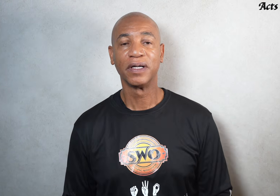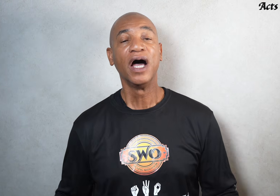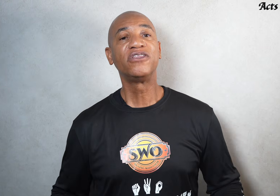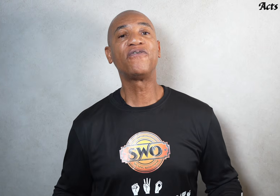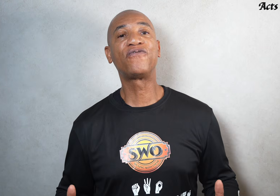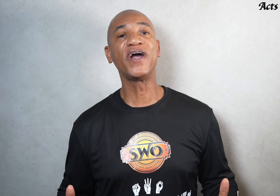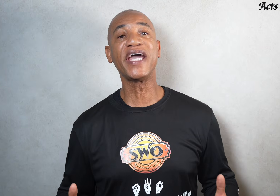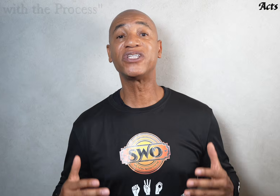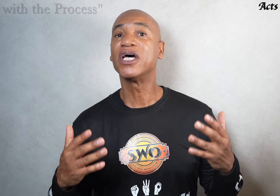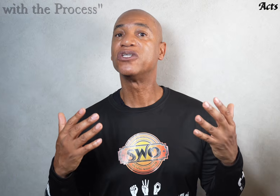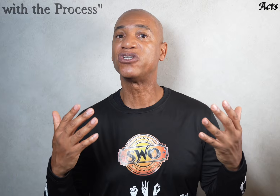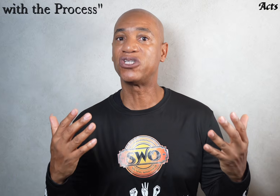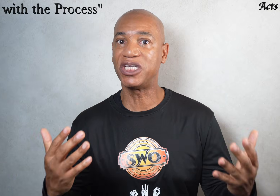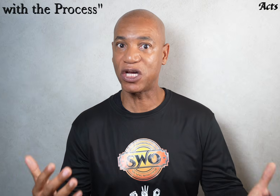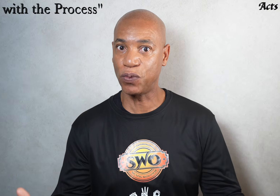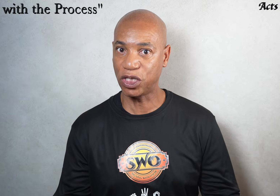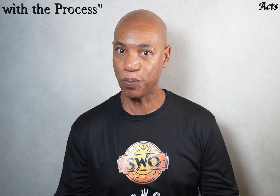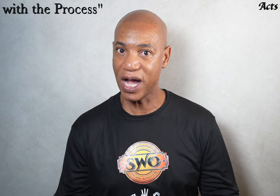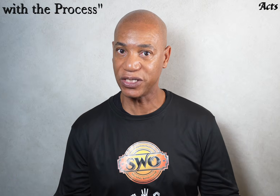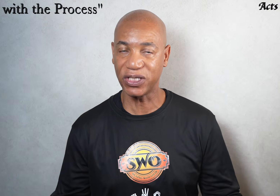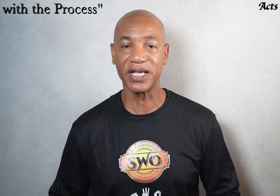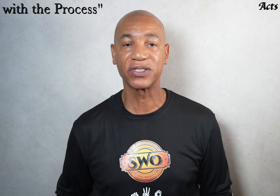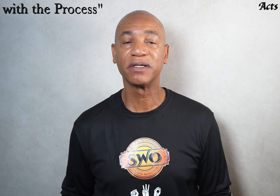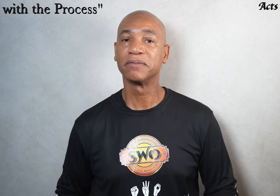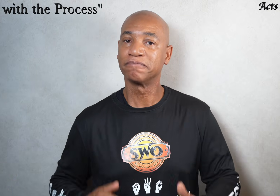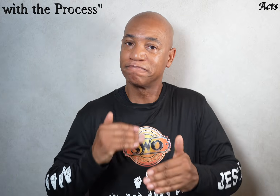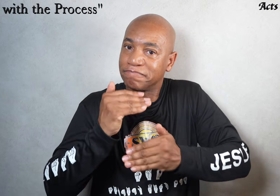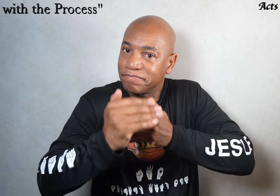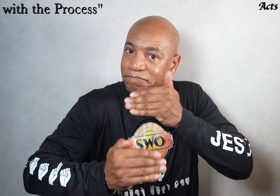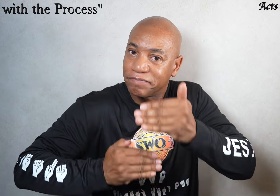The phrase stick with the process.